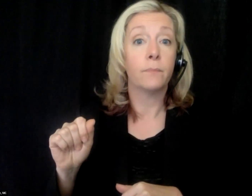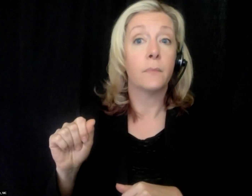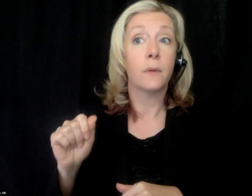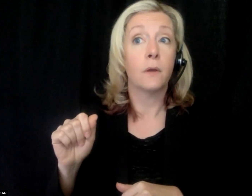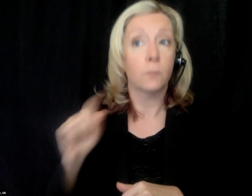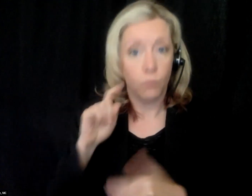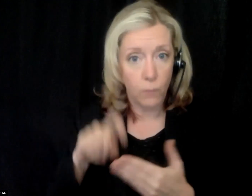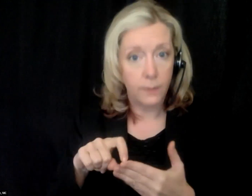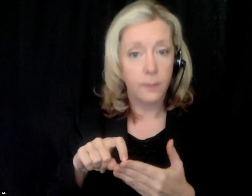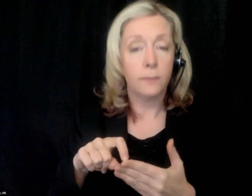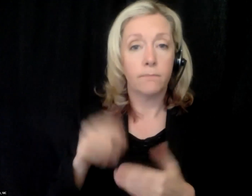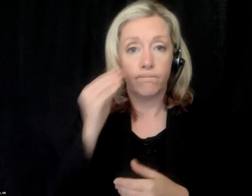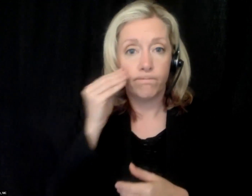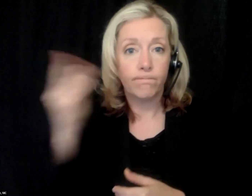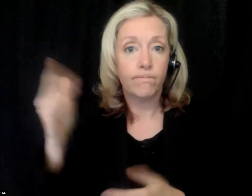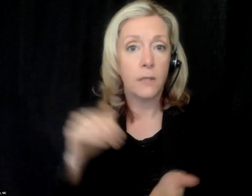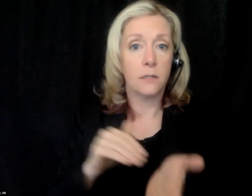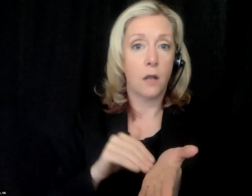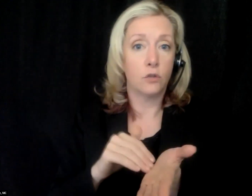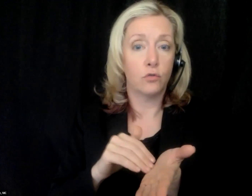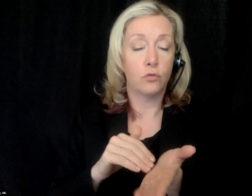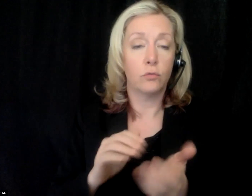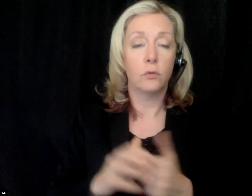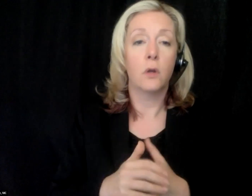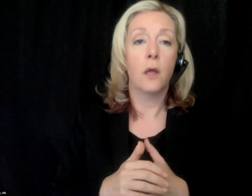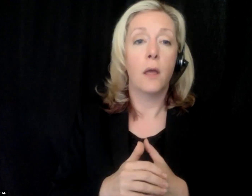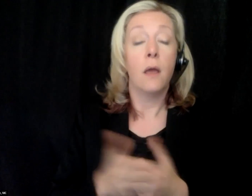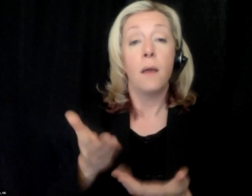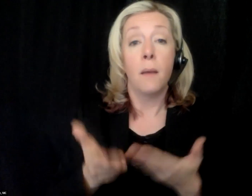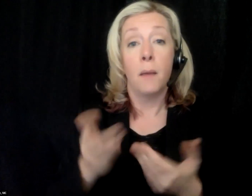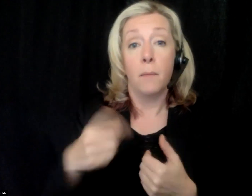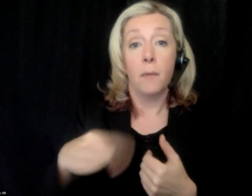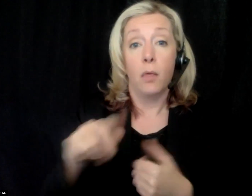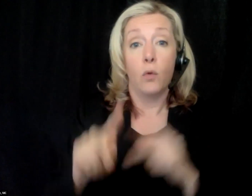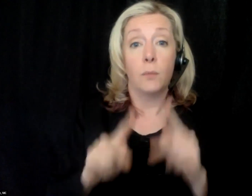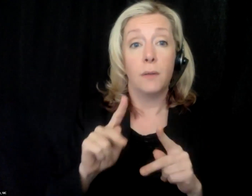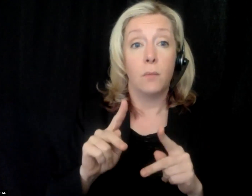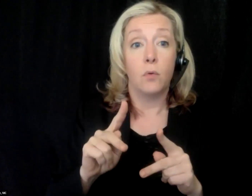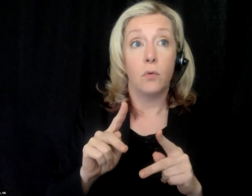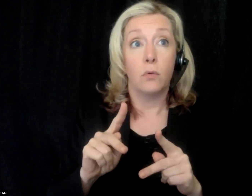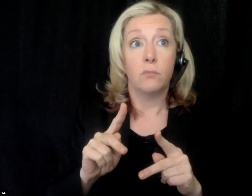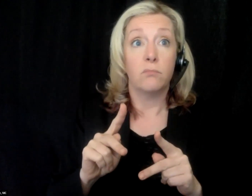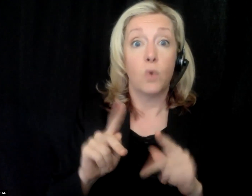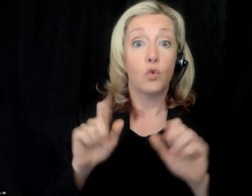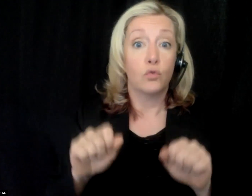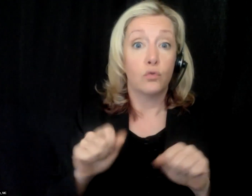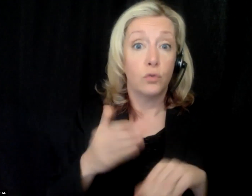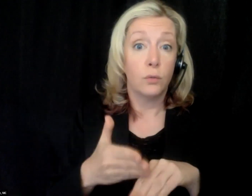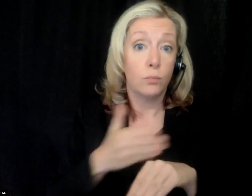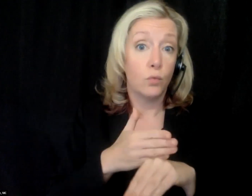it, might be experiencing less problems with it if